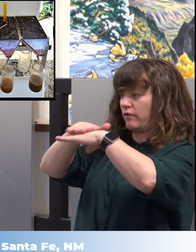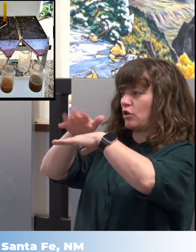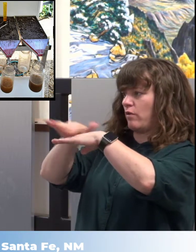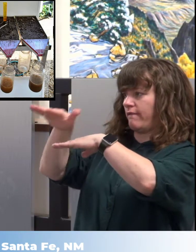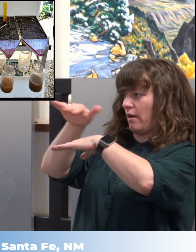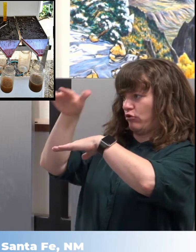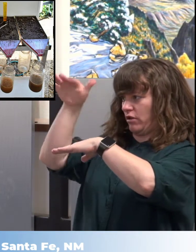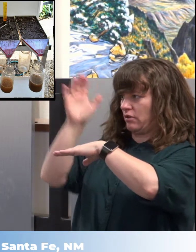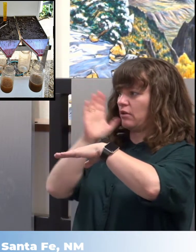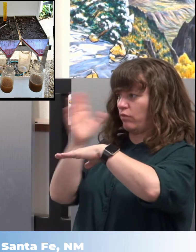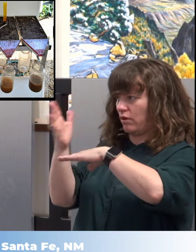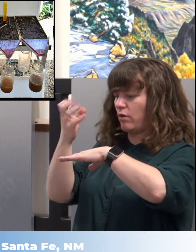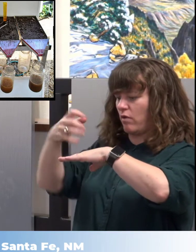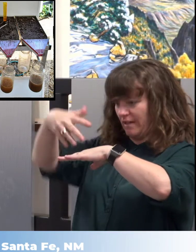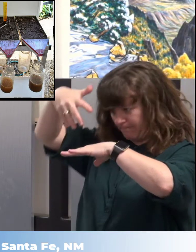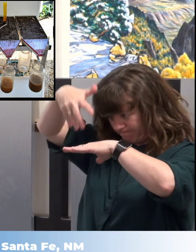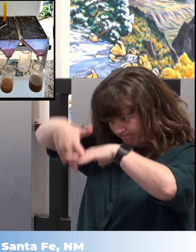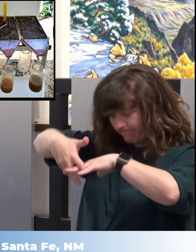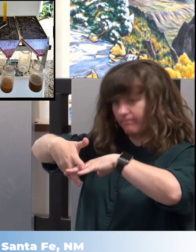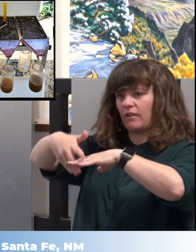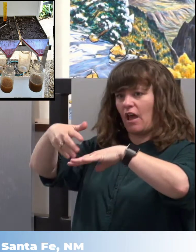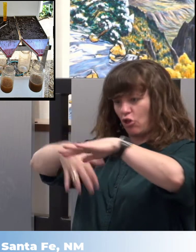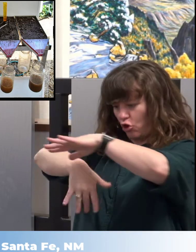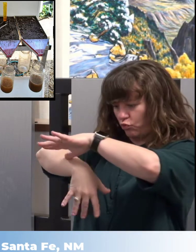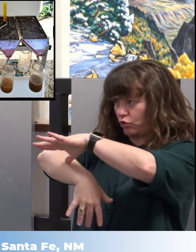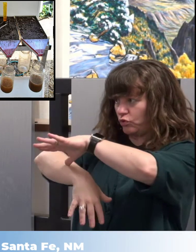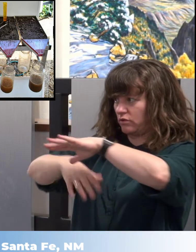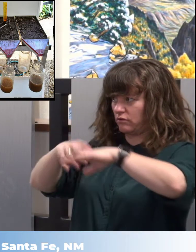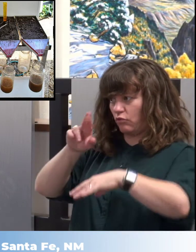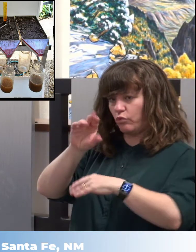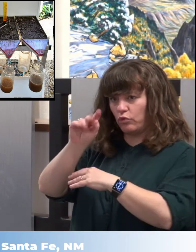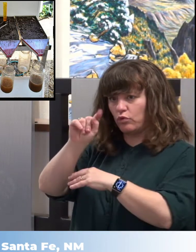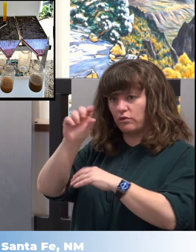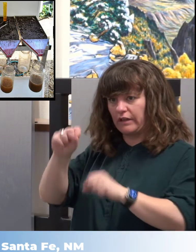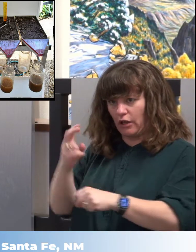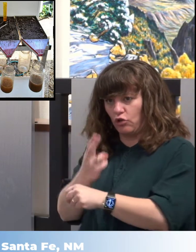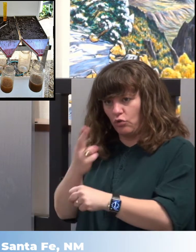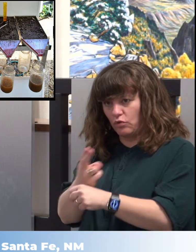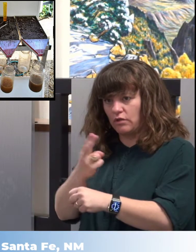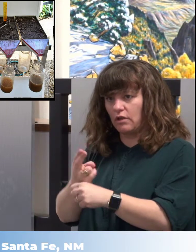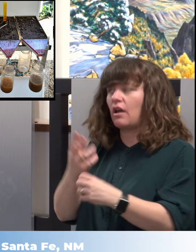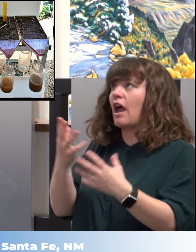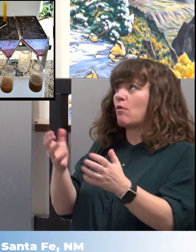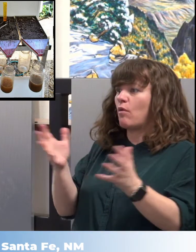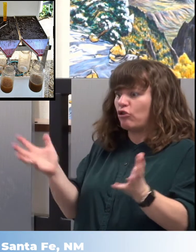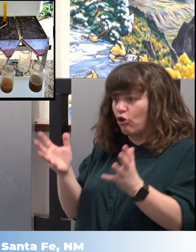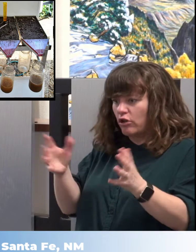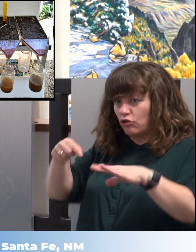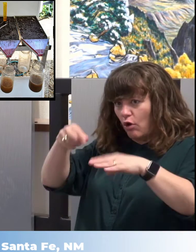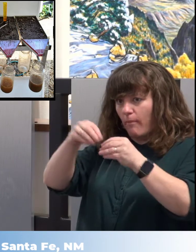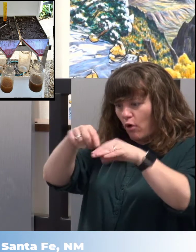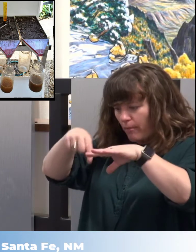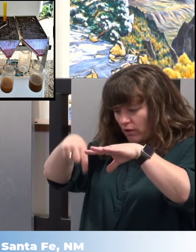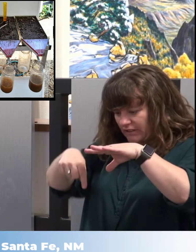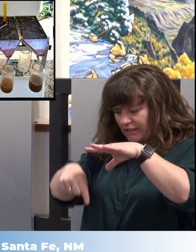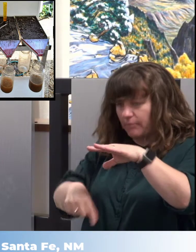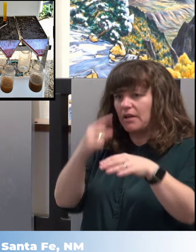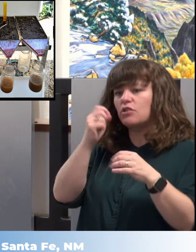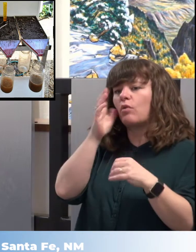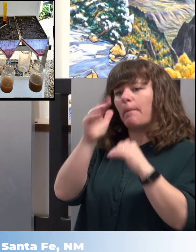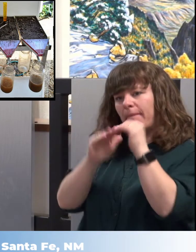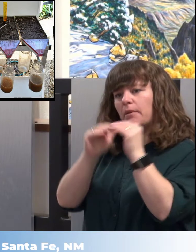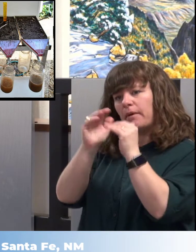deep where roots can use it. And we actually want to encourage roots to go deeper and deeper in the soil because they're going to build deeper soil. So on the left hand side you